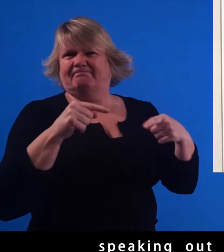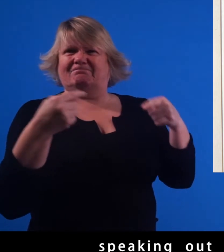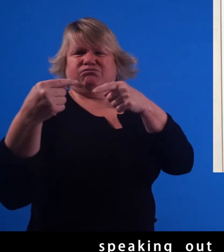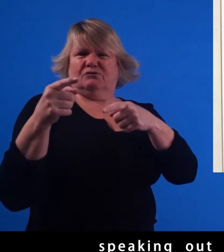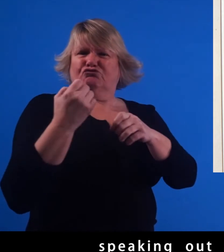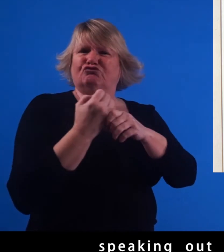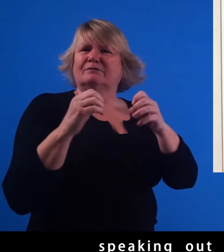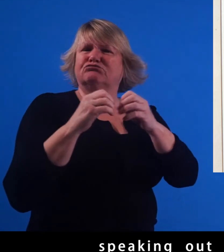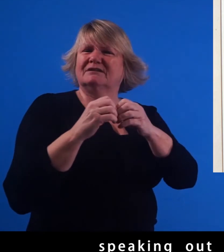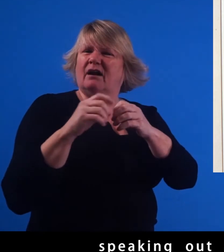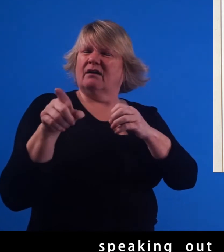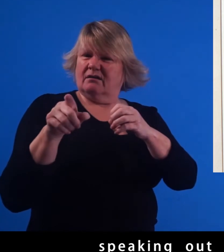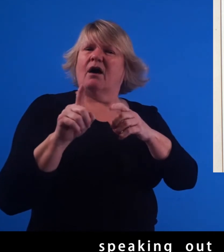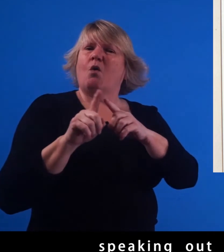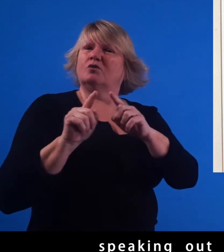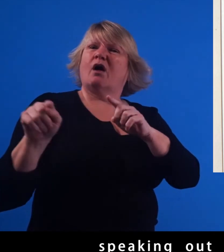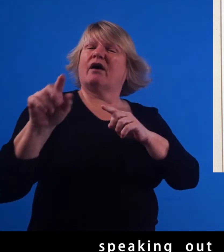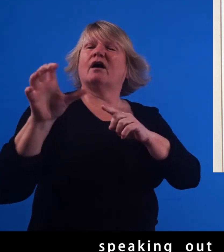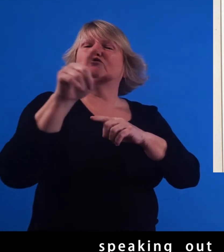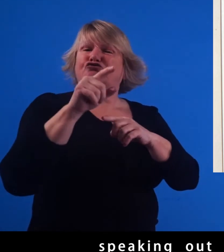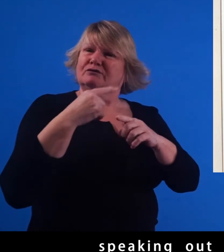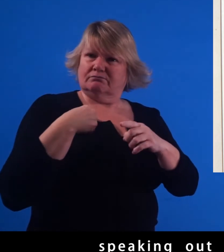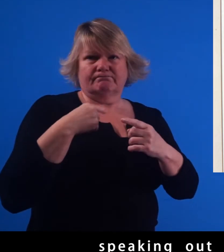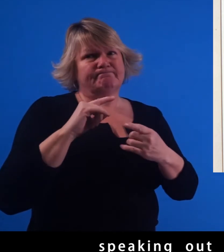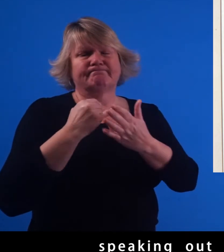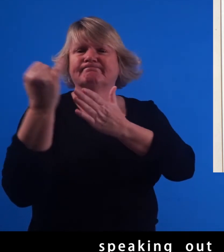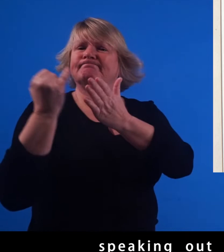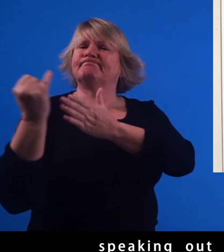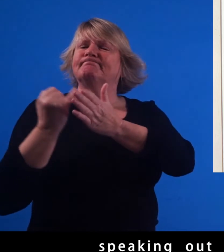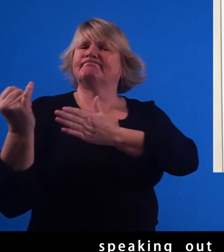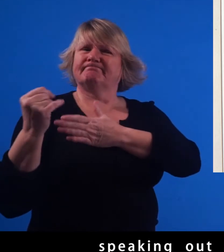speaking out against Great Britain, amongst other countries.